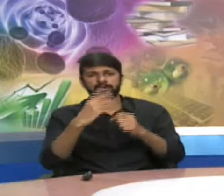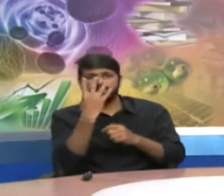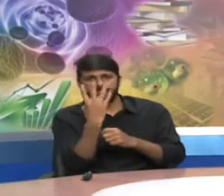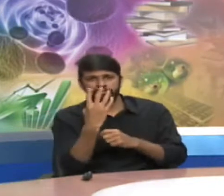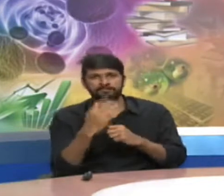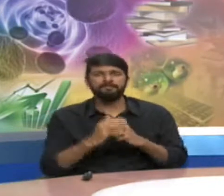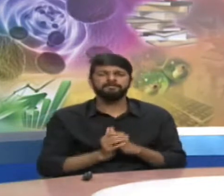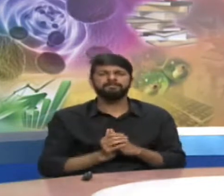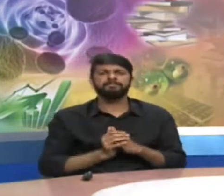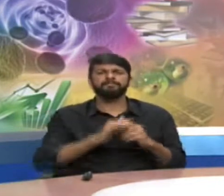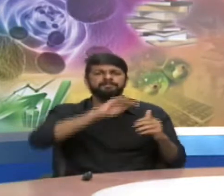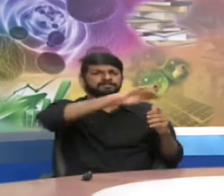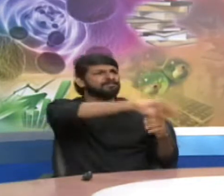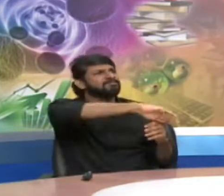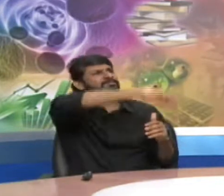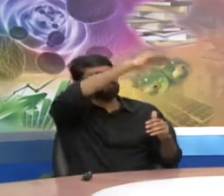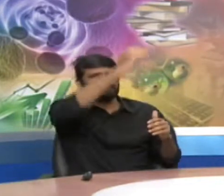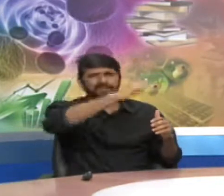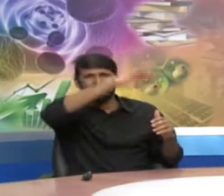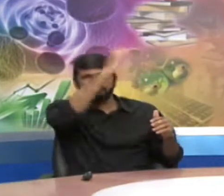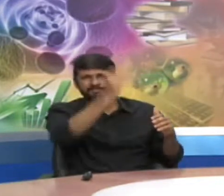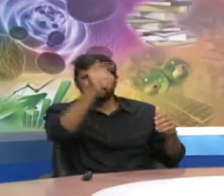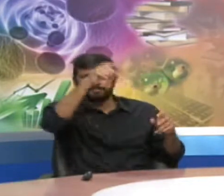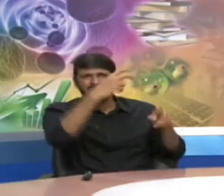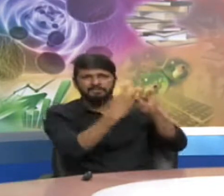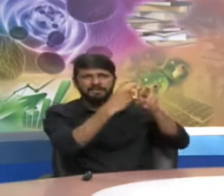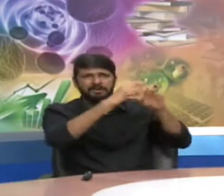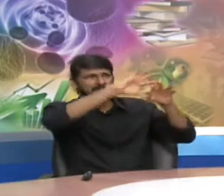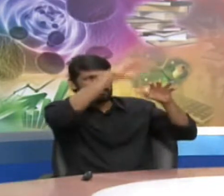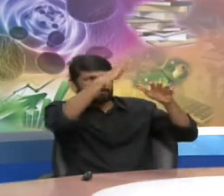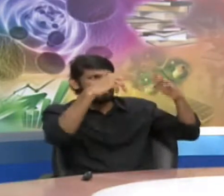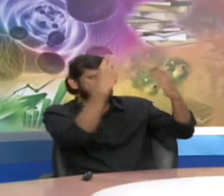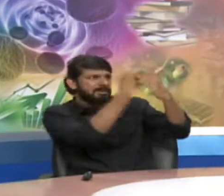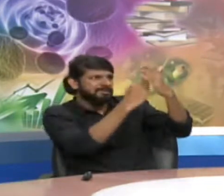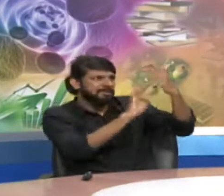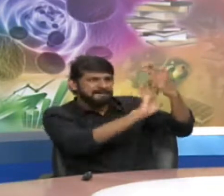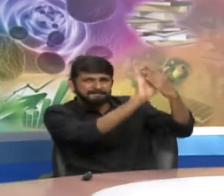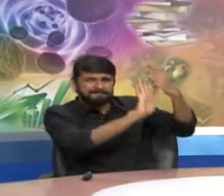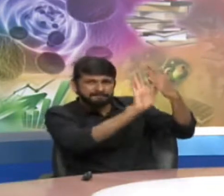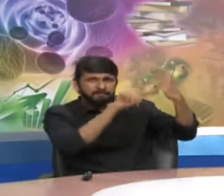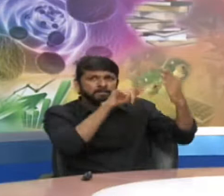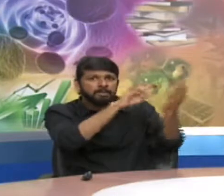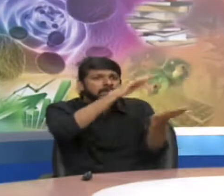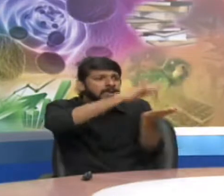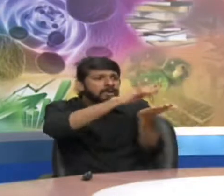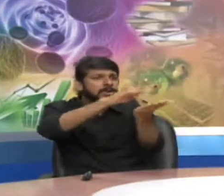Question number 4. In which cave is the painting located?